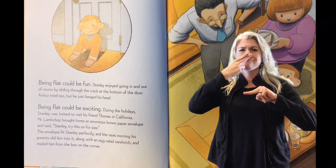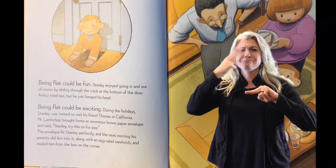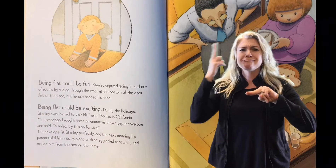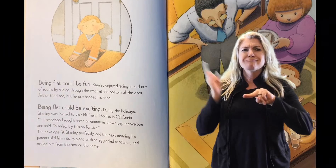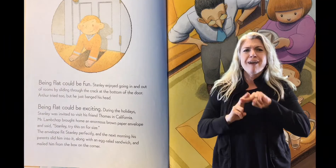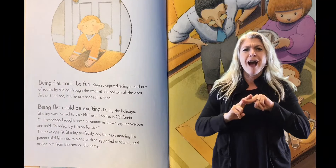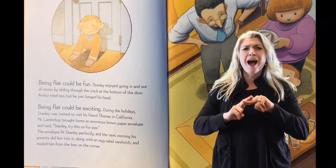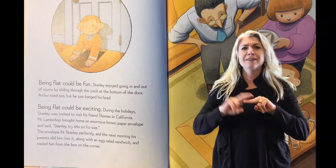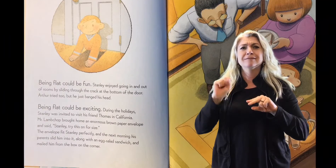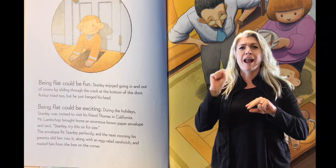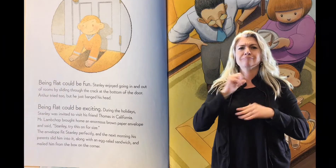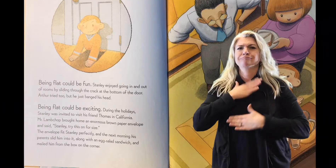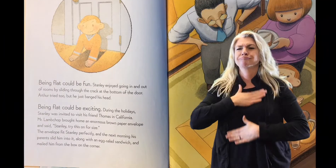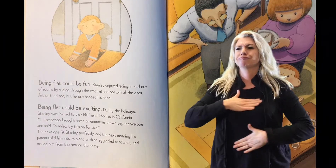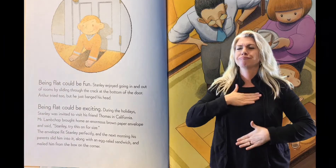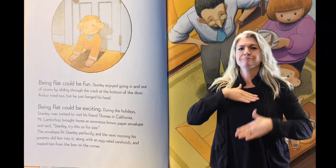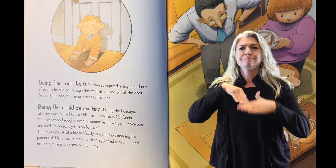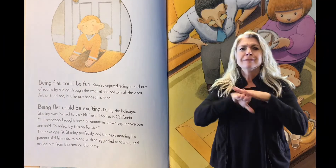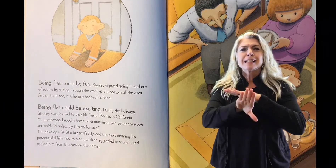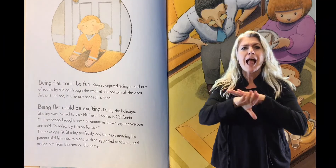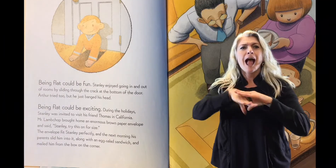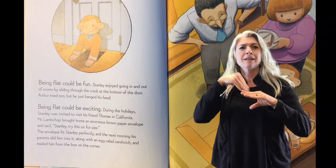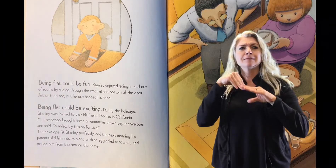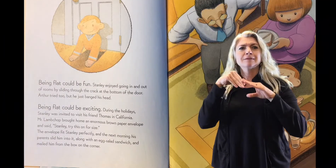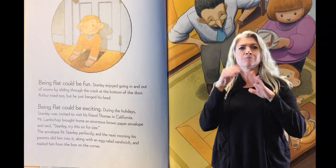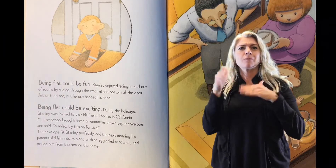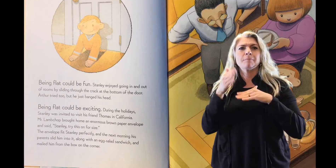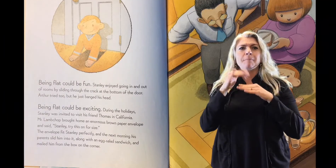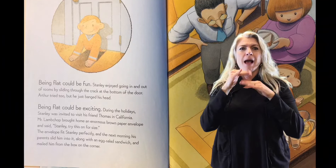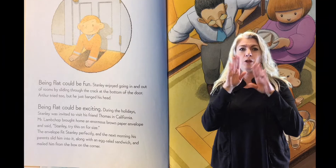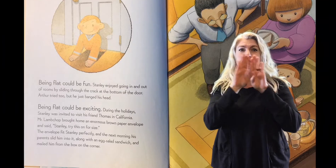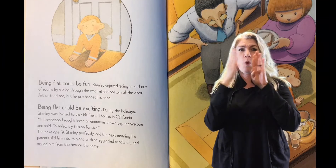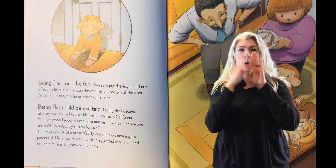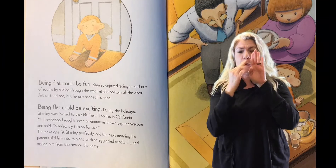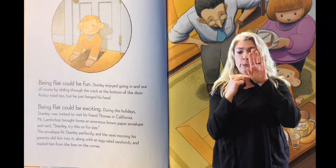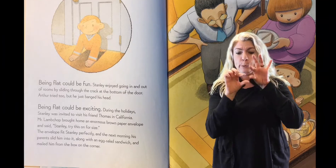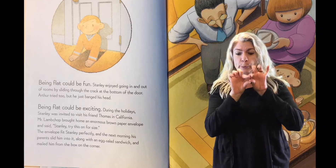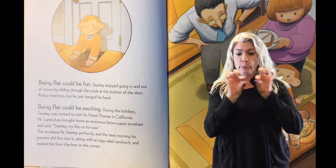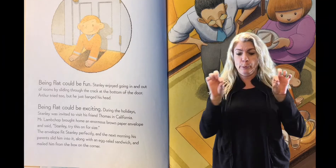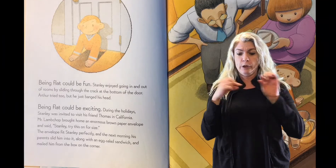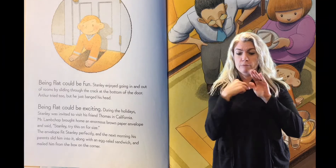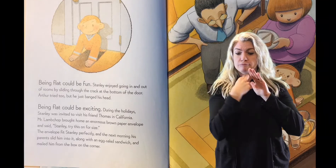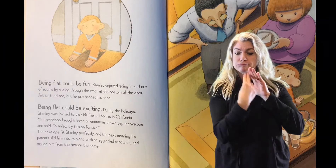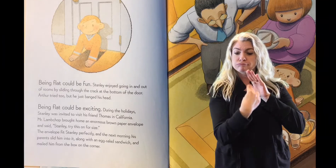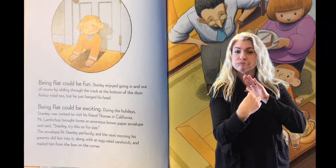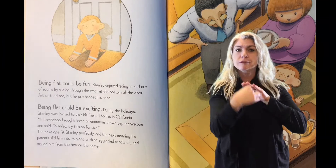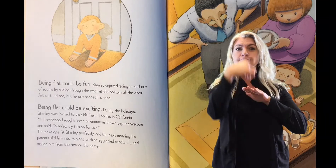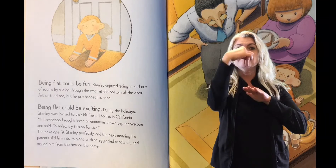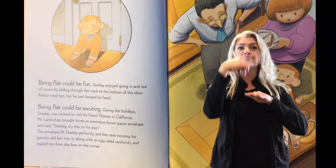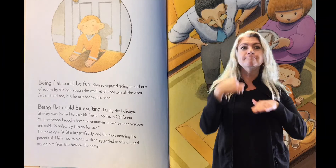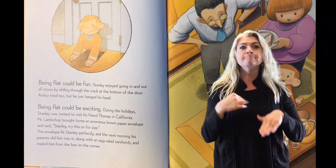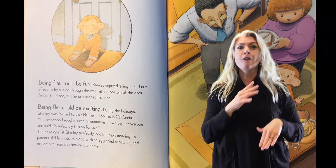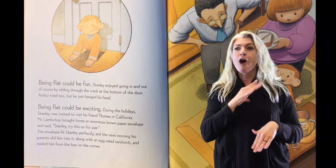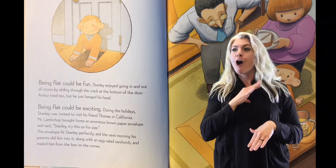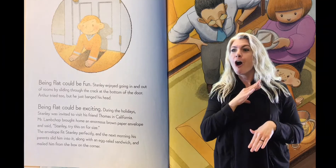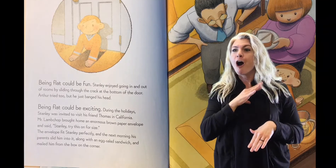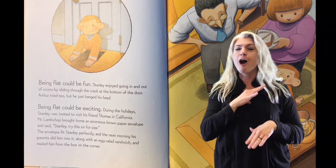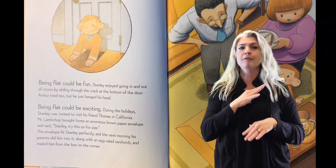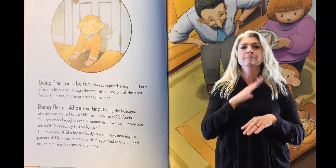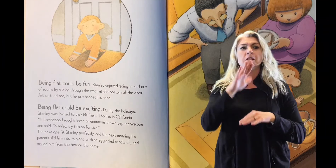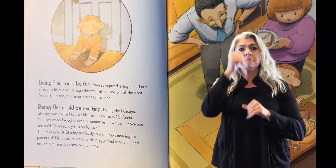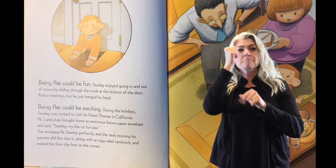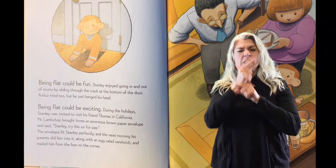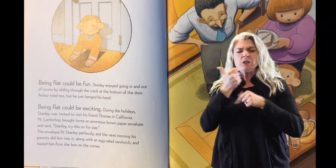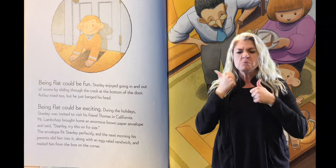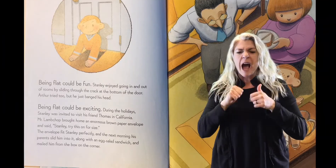Being flat could be fun. Stanley enjoyed going in and out of rooms by sliding through the crack at the bottom of the